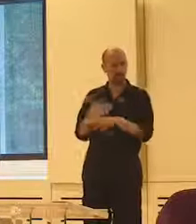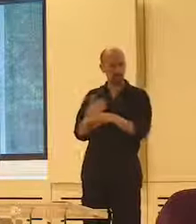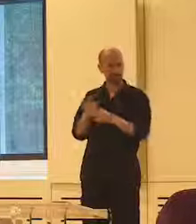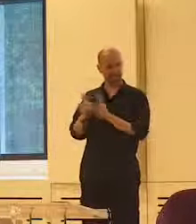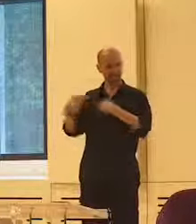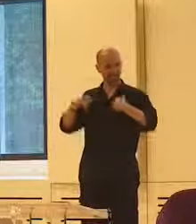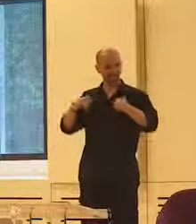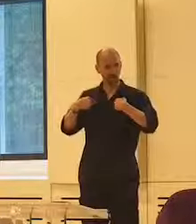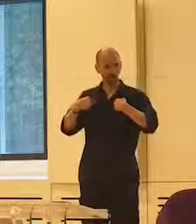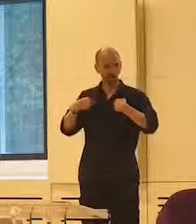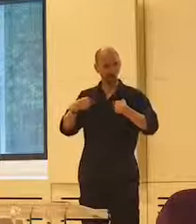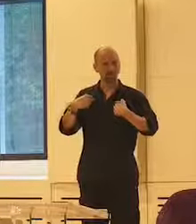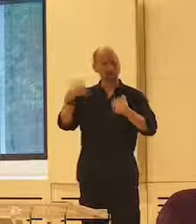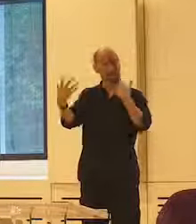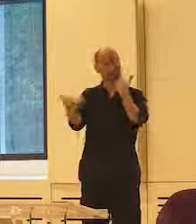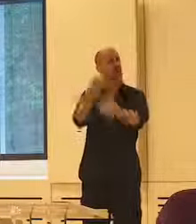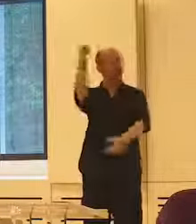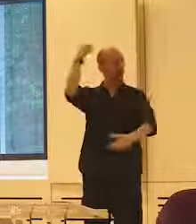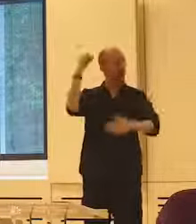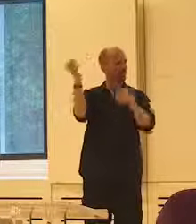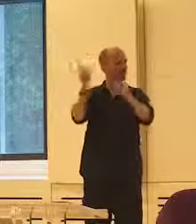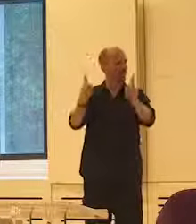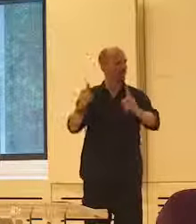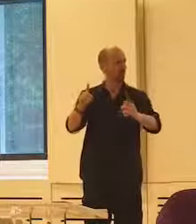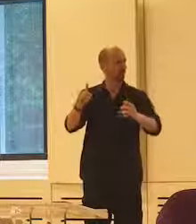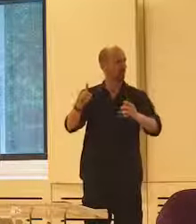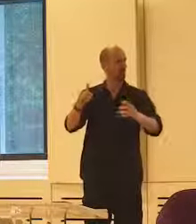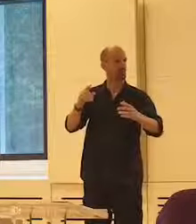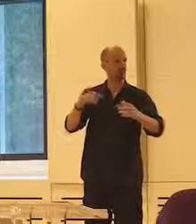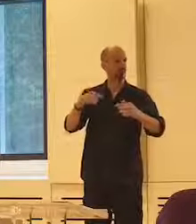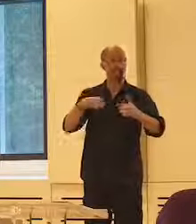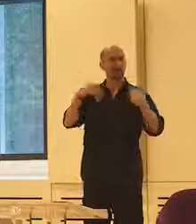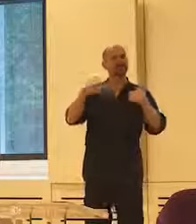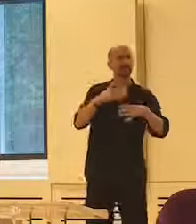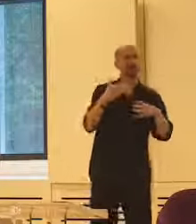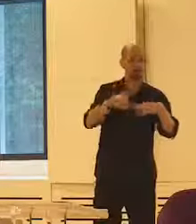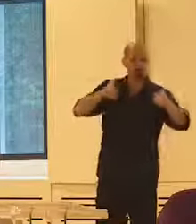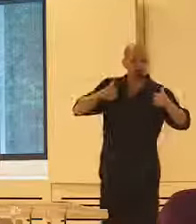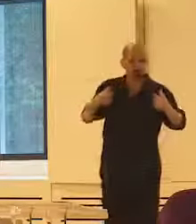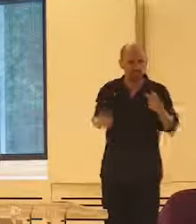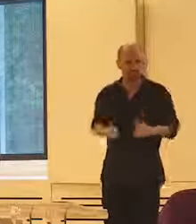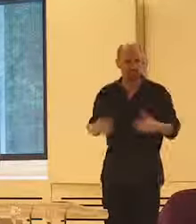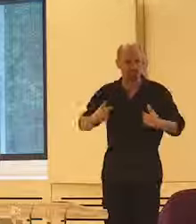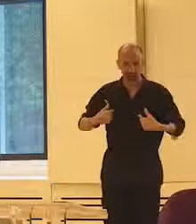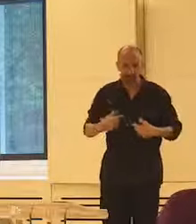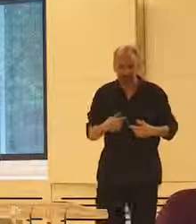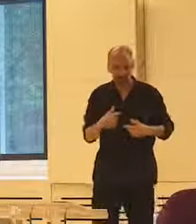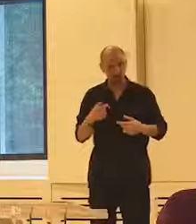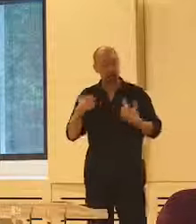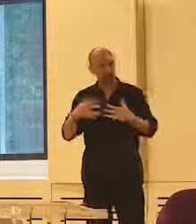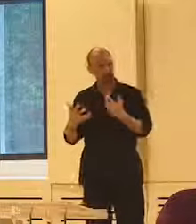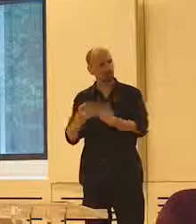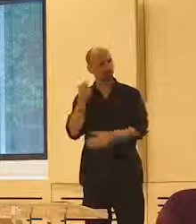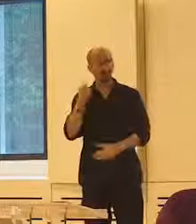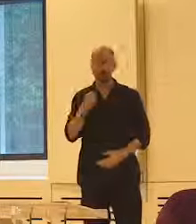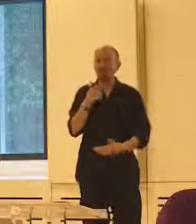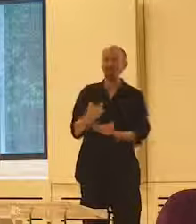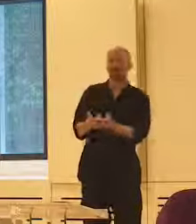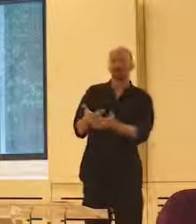And this year, I've worked with interpreters, or as an interpreter, and I